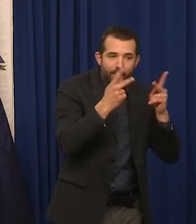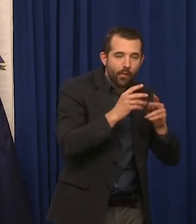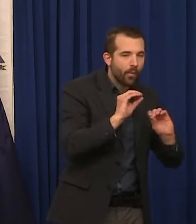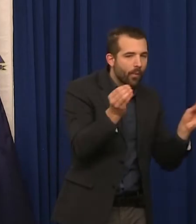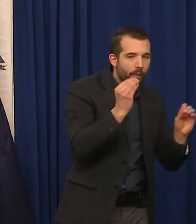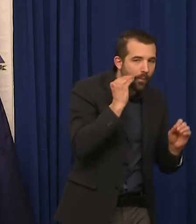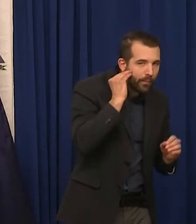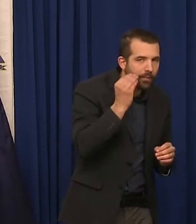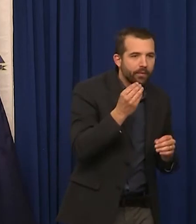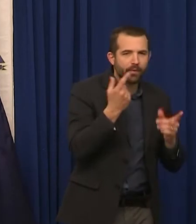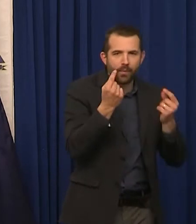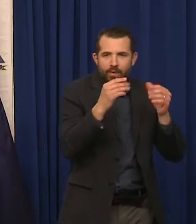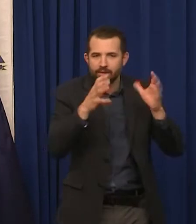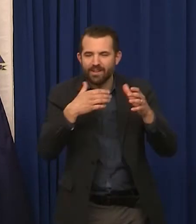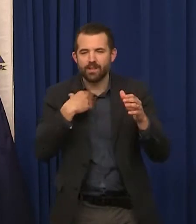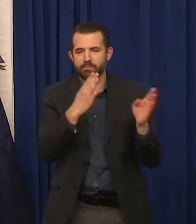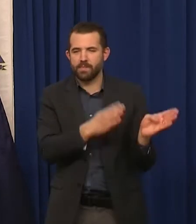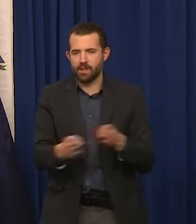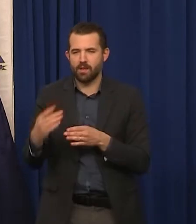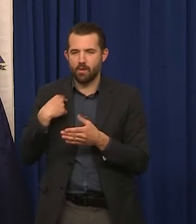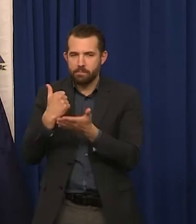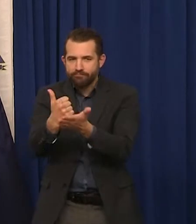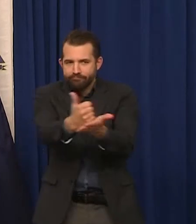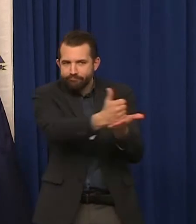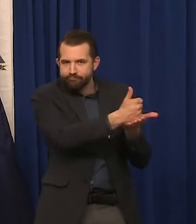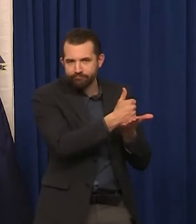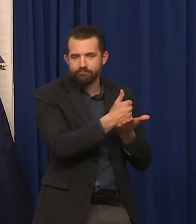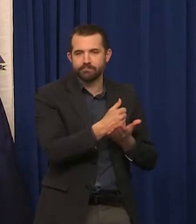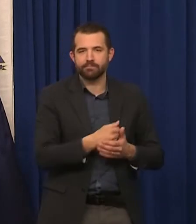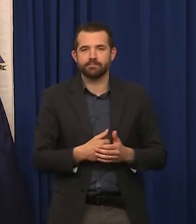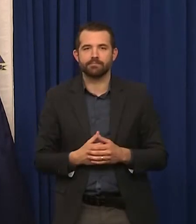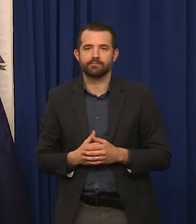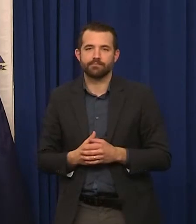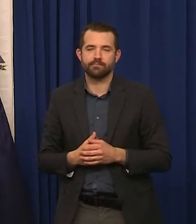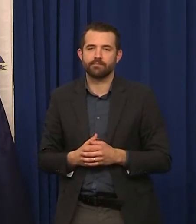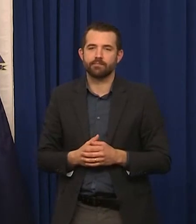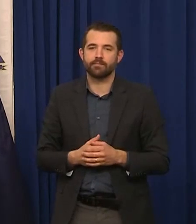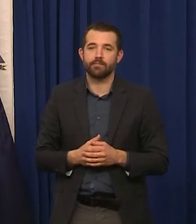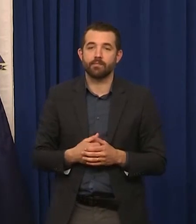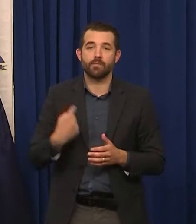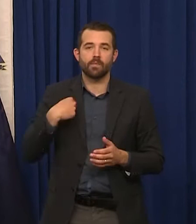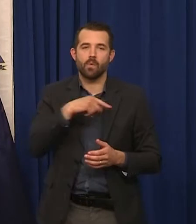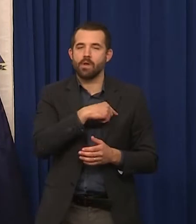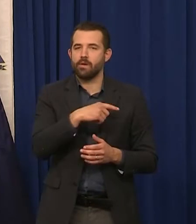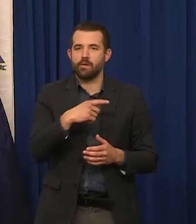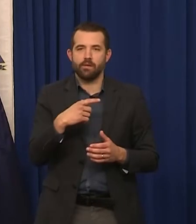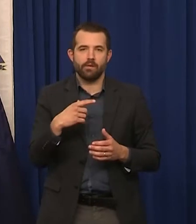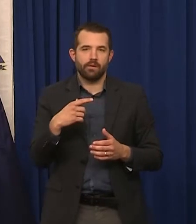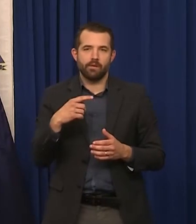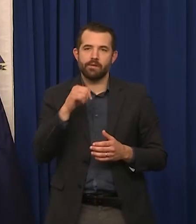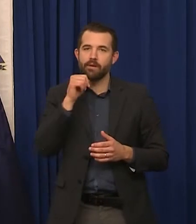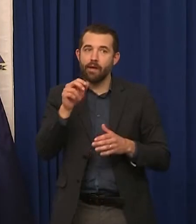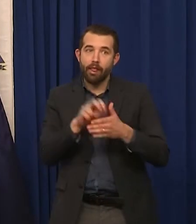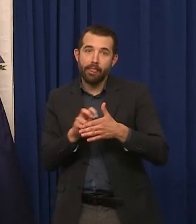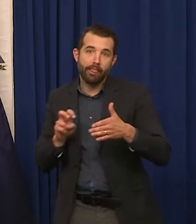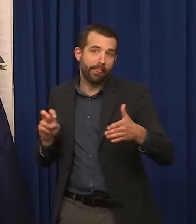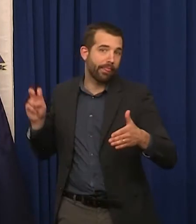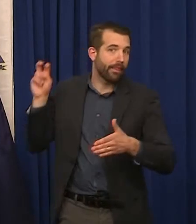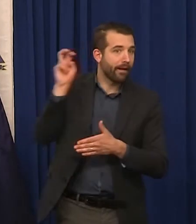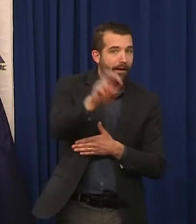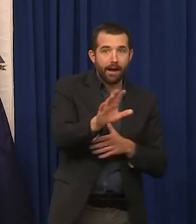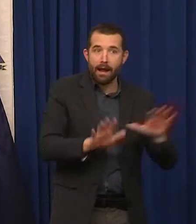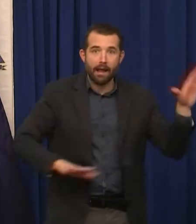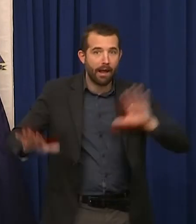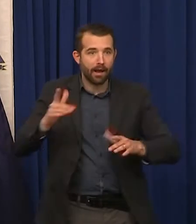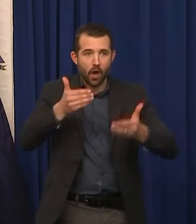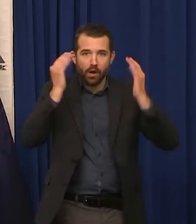with respect to these shelters is that we're not building the boat and trying to sail it at the same time. We knew early on that